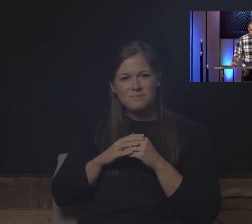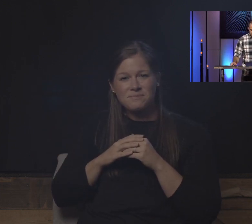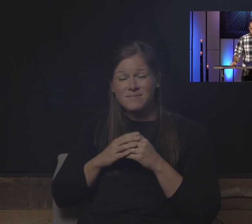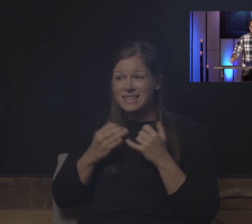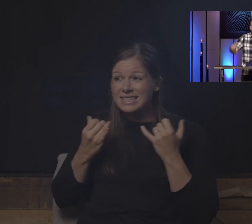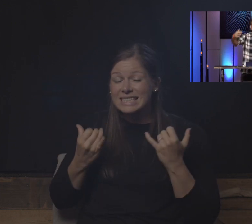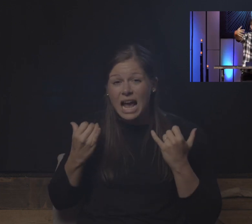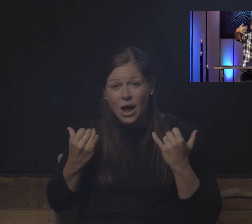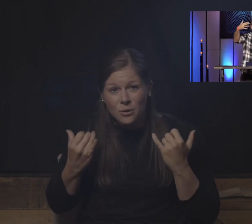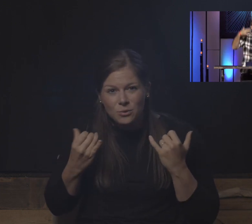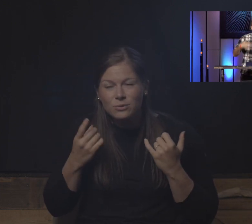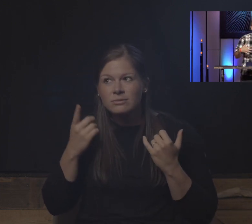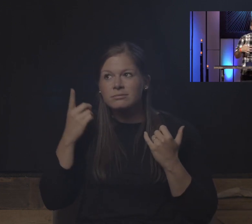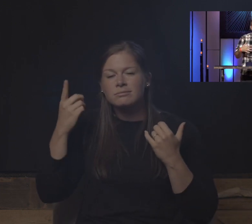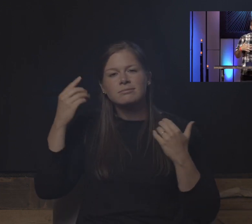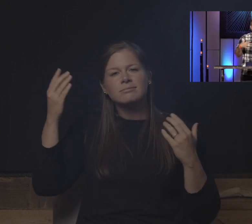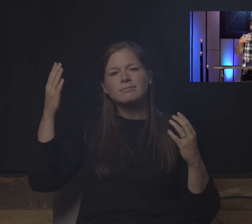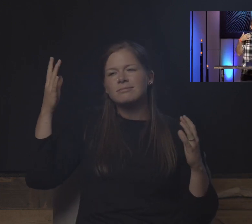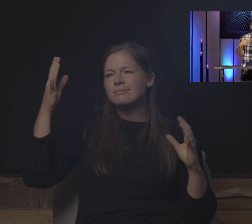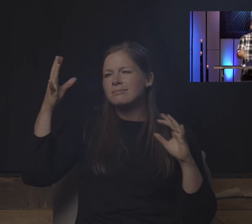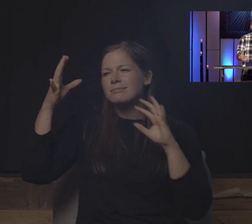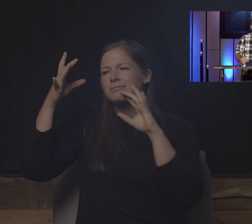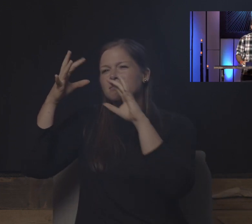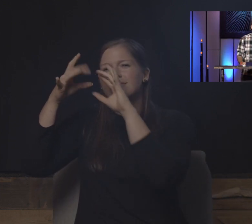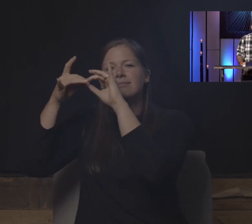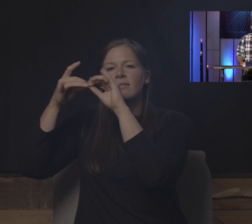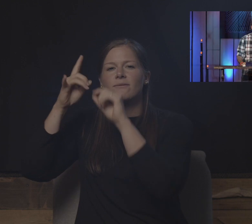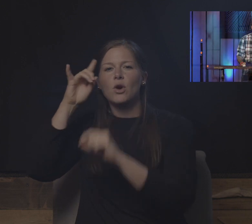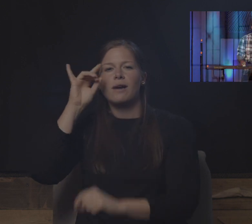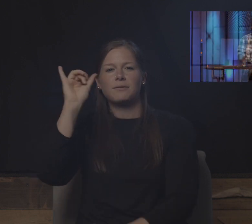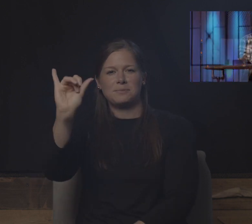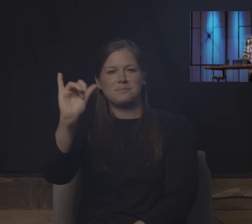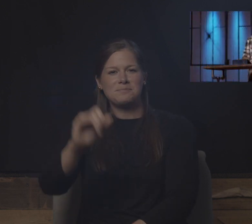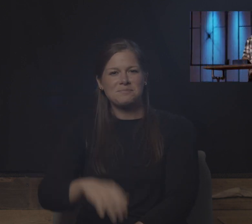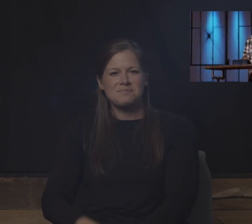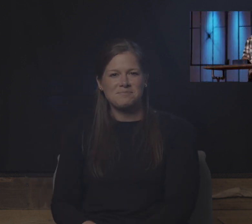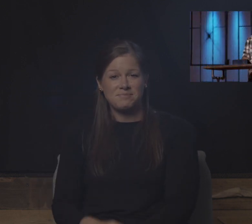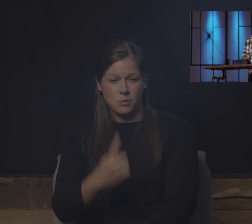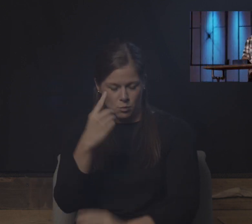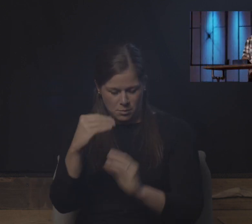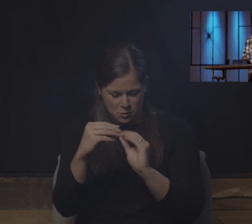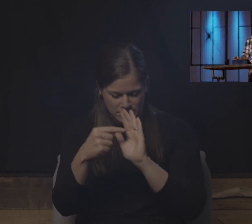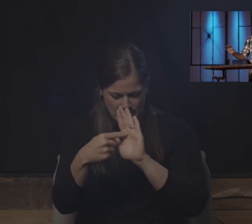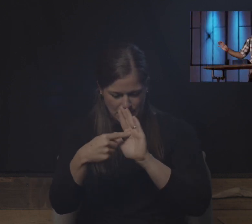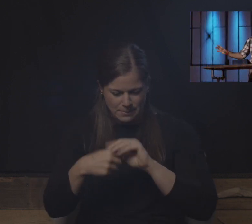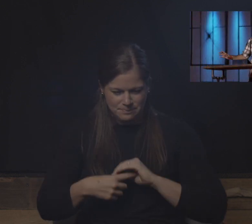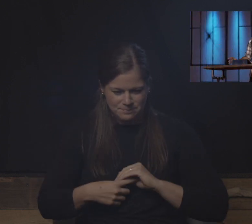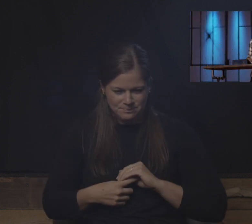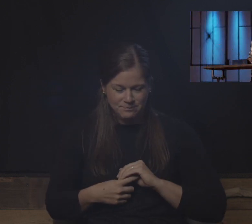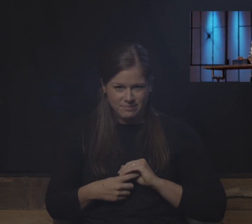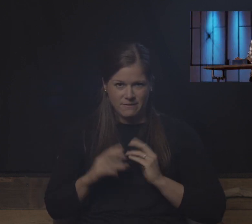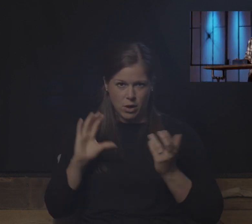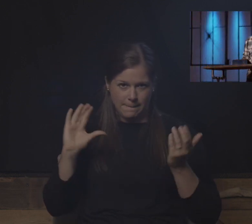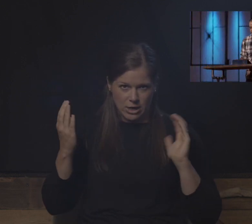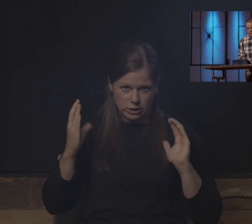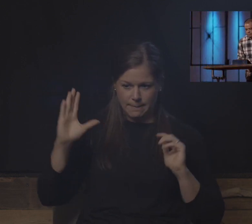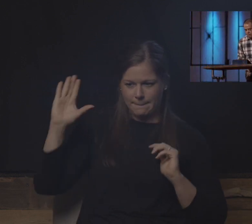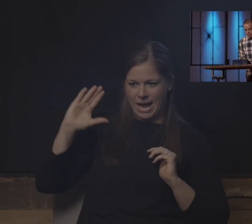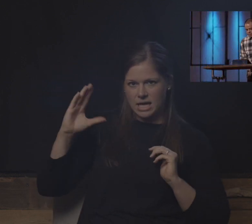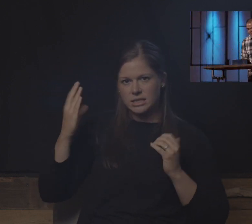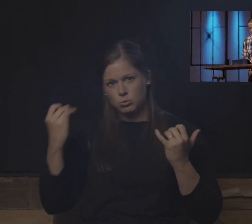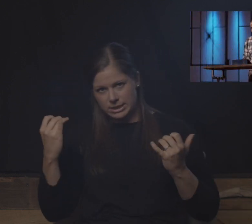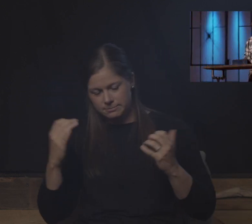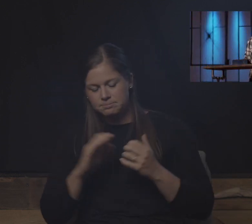present, you've been brought near forever. Listen to one more. Past versus present. 1